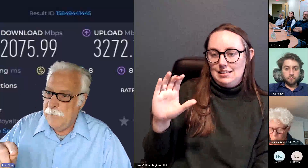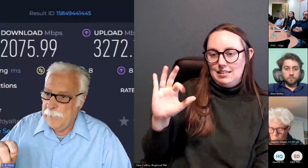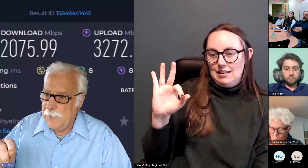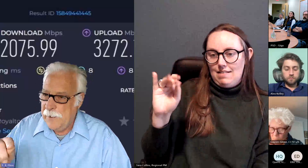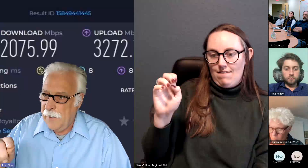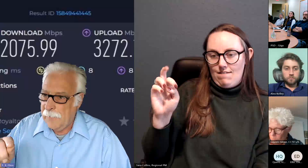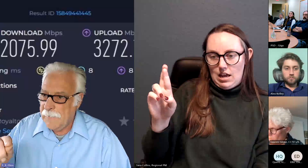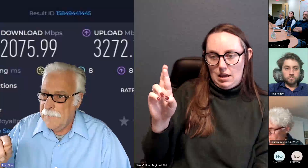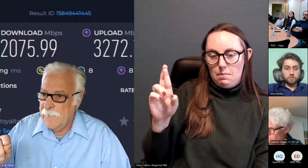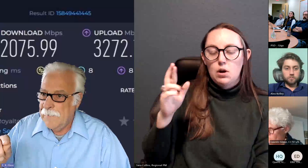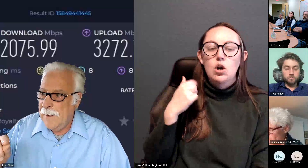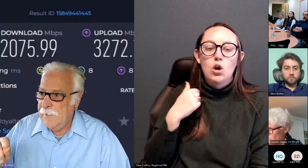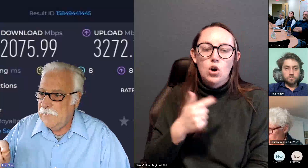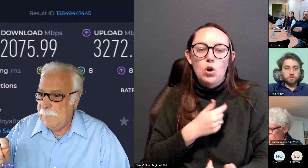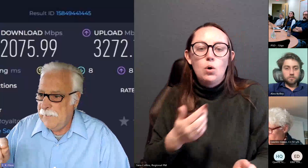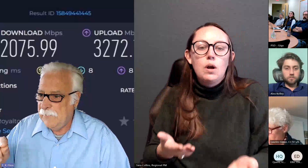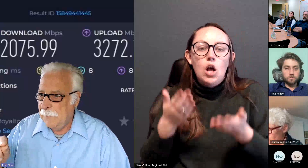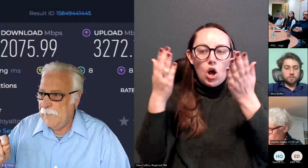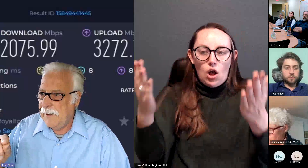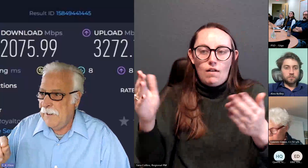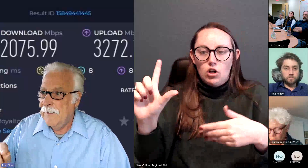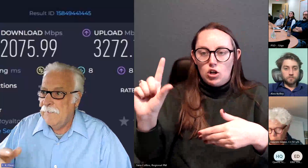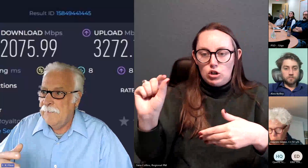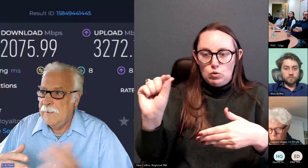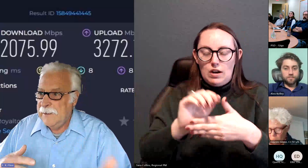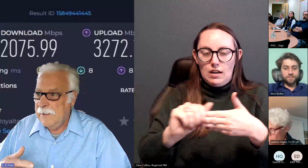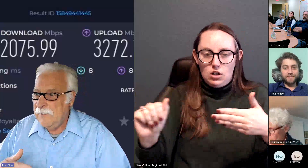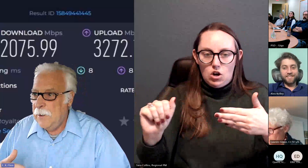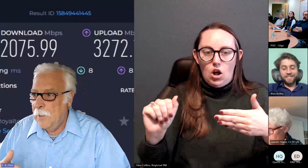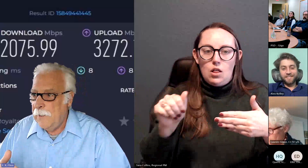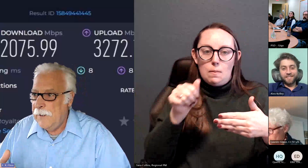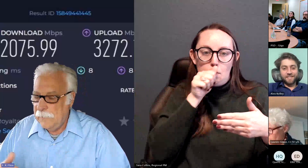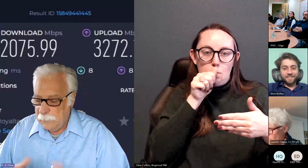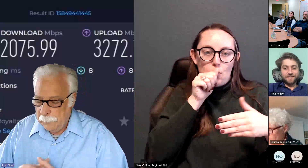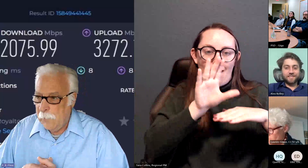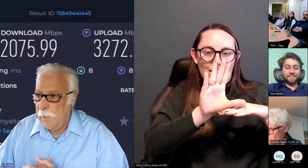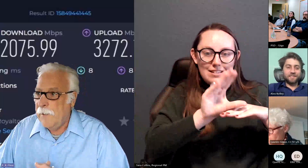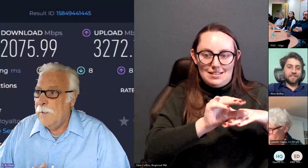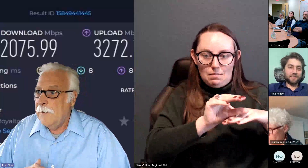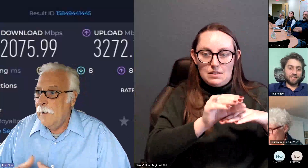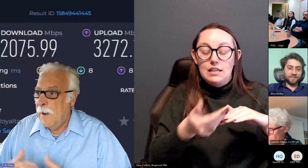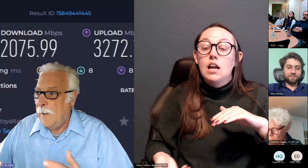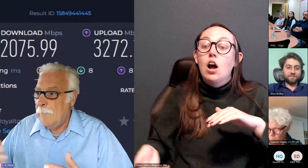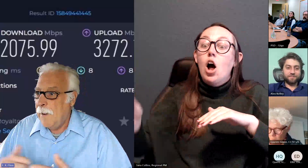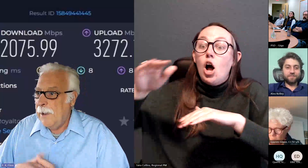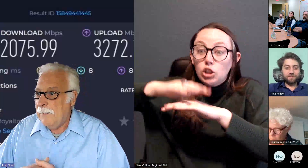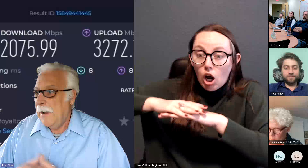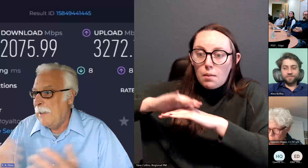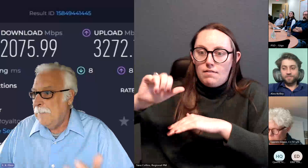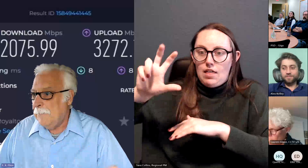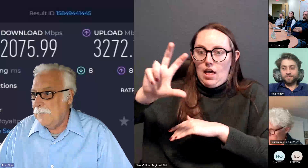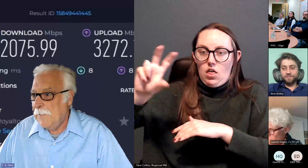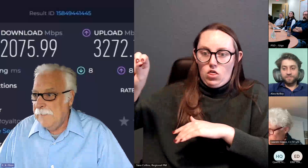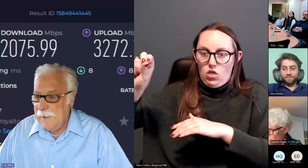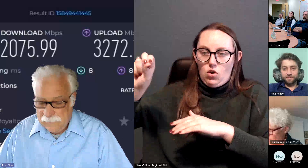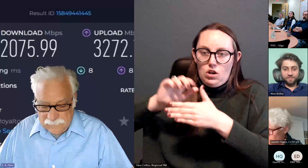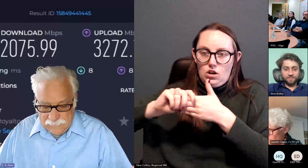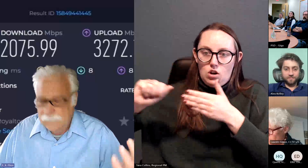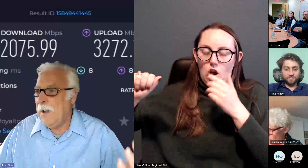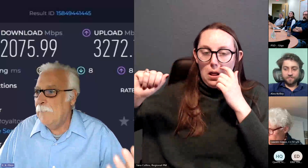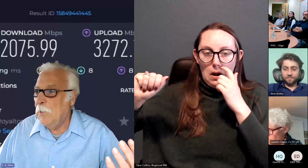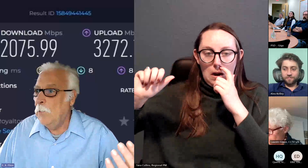top of the $30 ACP subsidy isn't noted in this report. I think because I